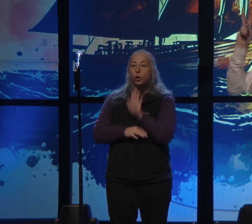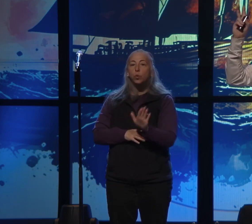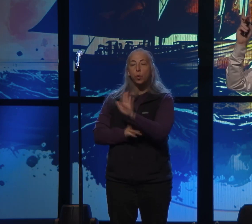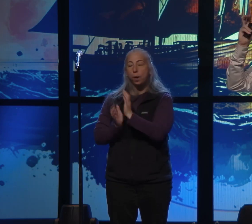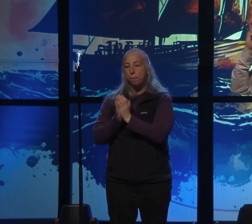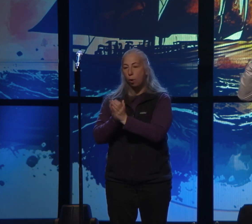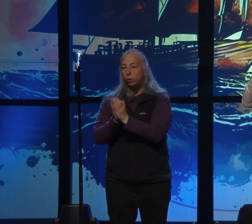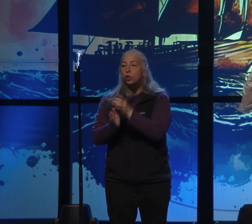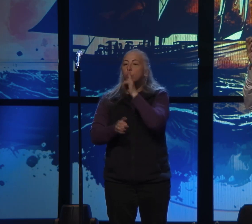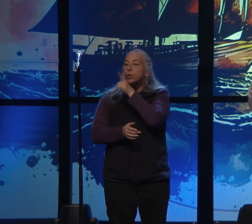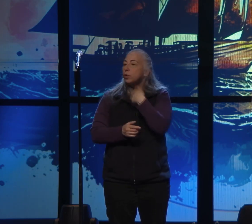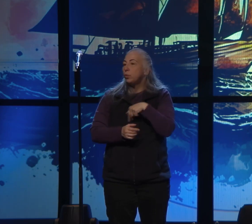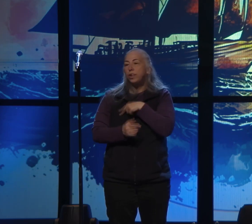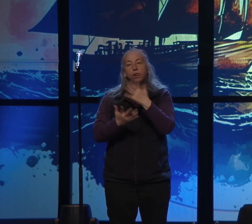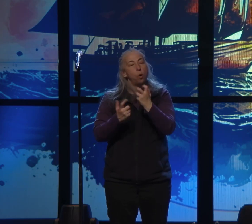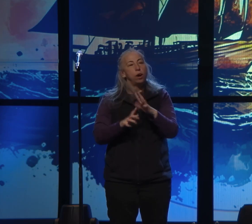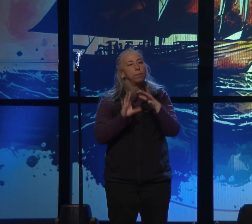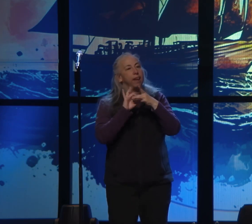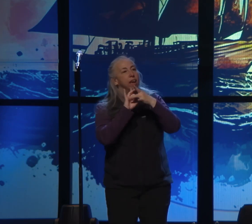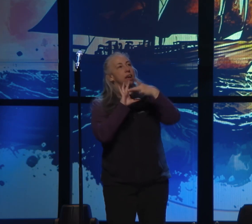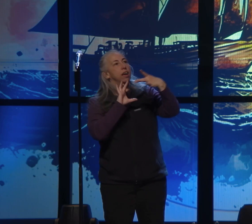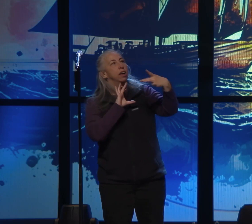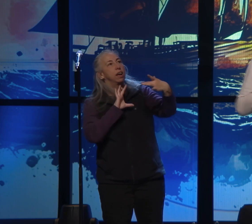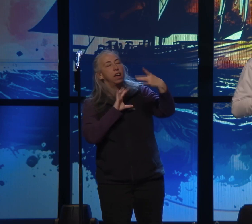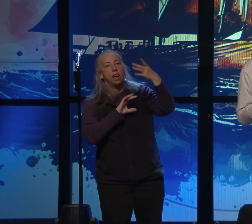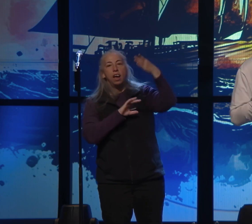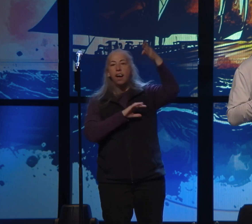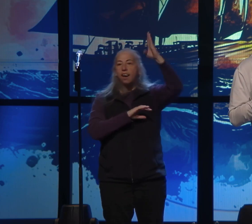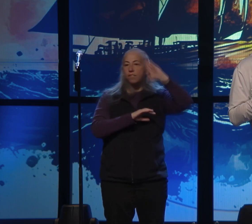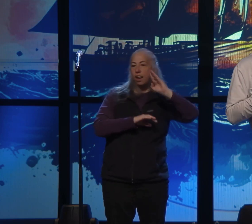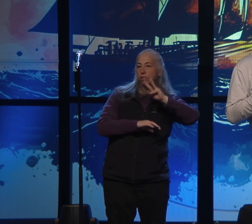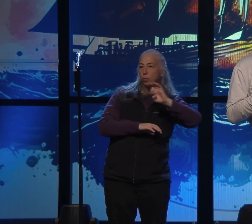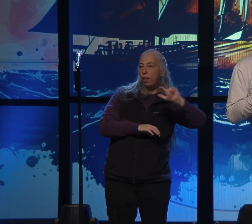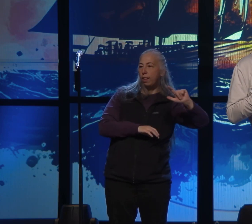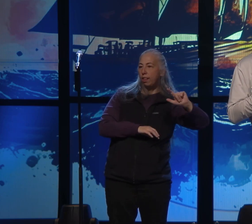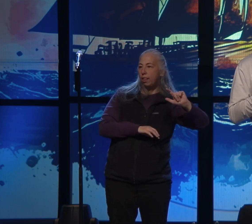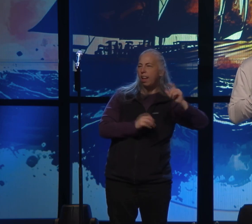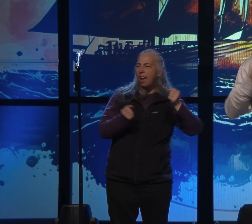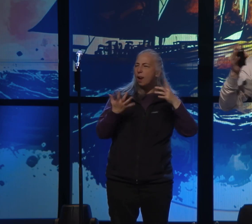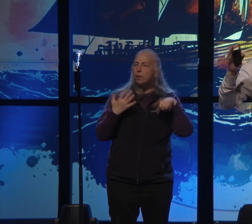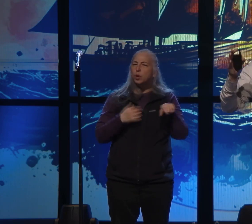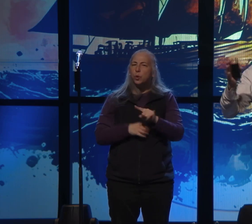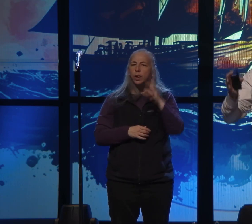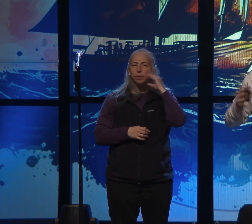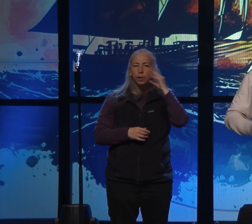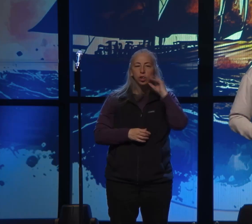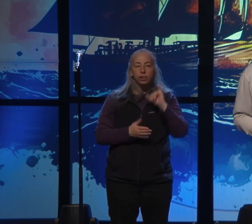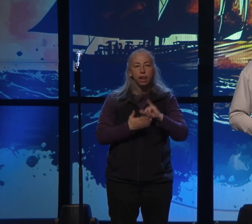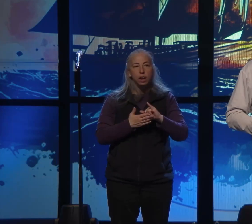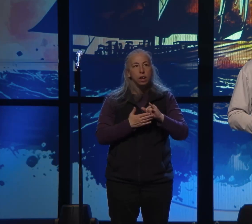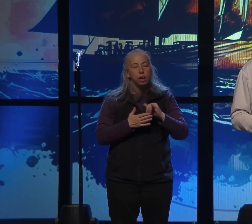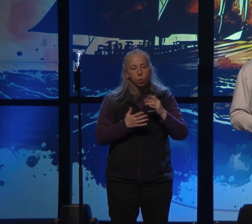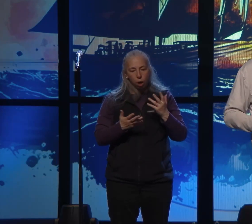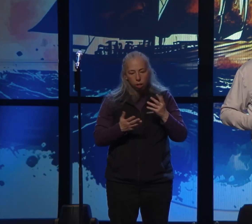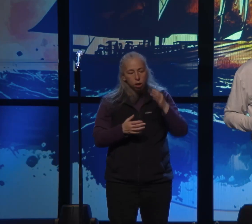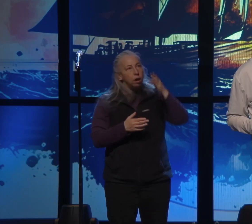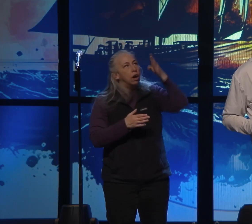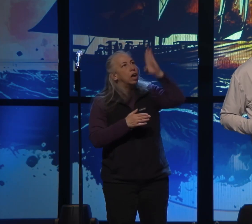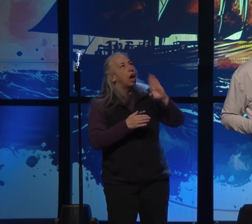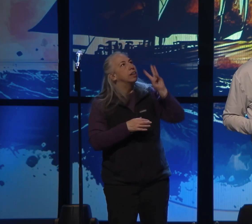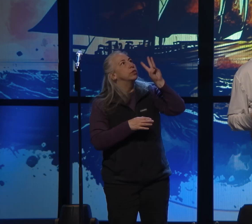of God's will. How many of you have ever experienced that? I have. I said, what's God's will for my life?